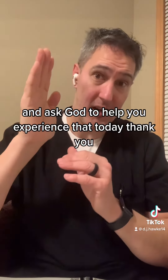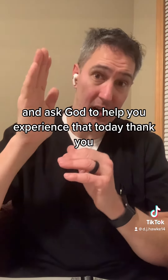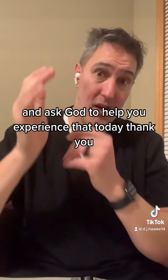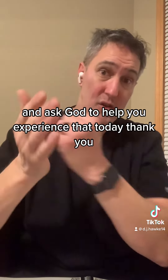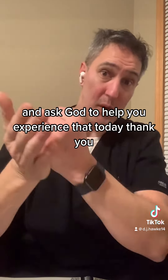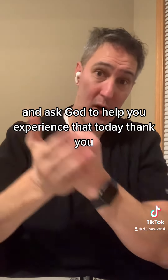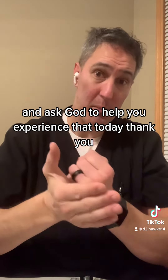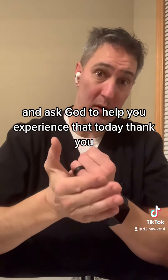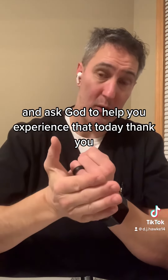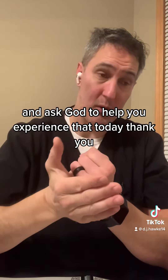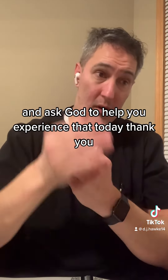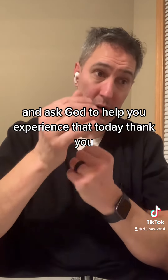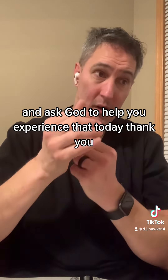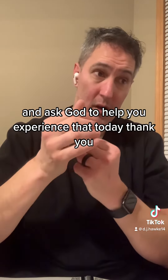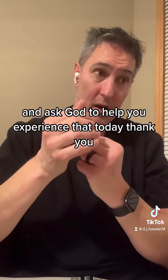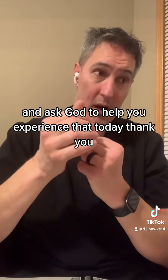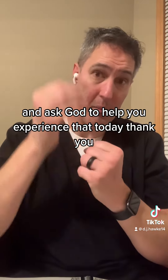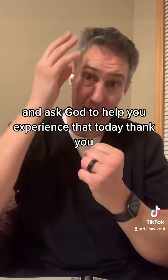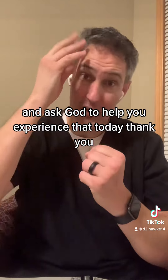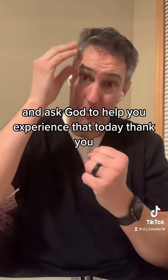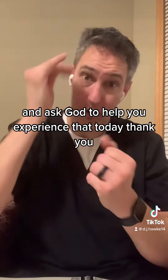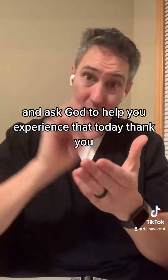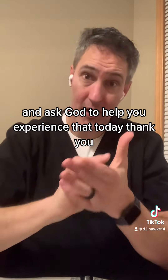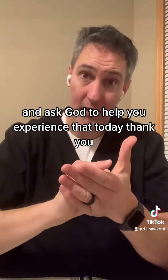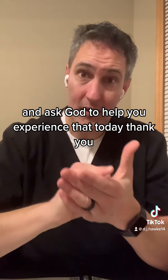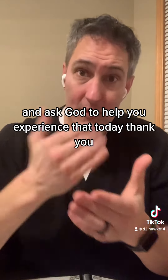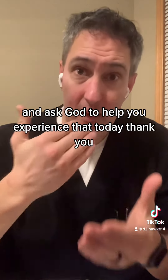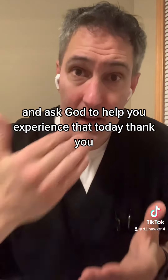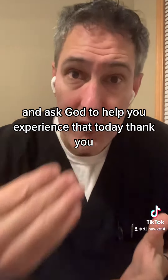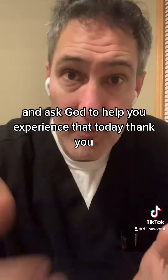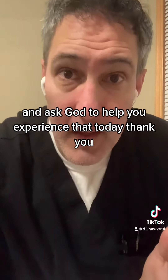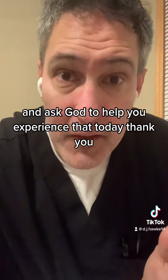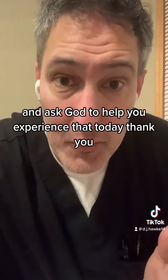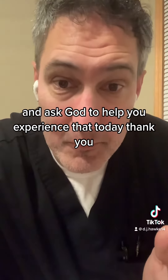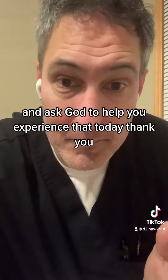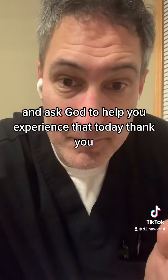to help you experience that today. Thank you.